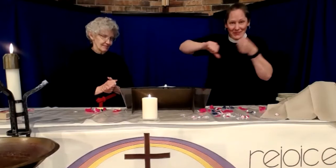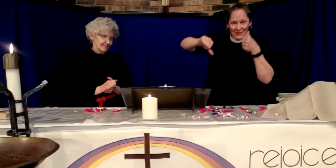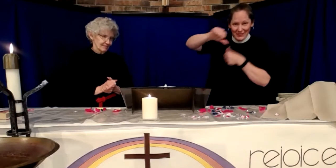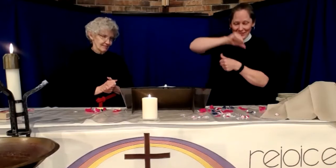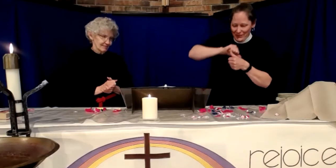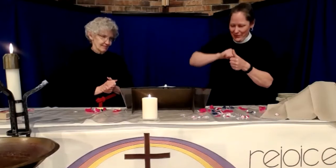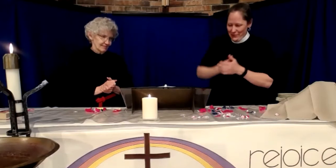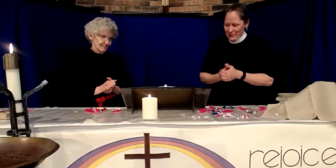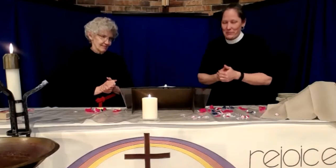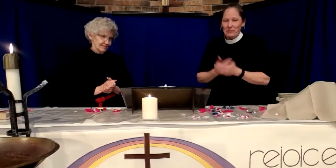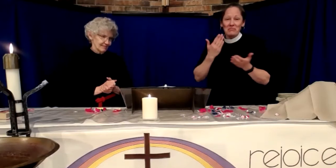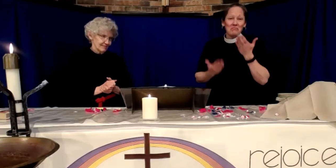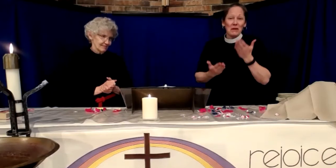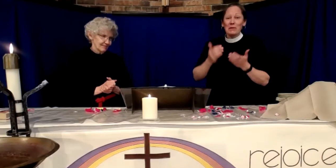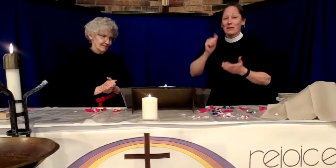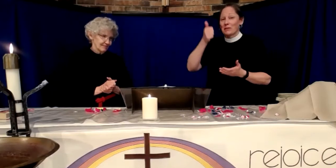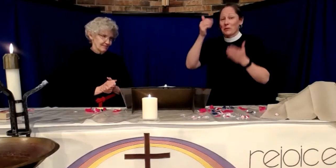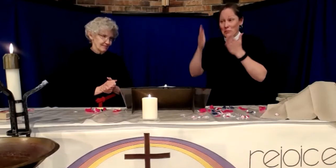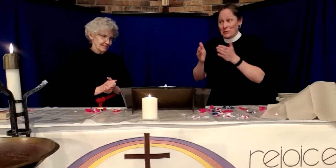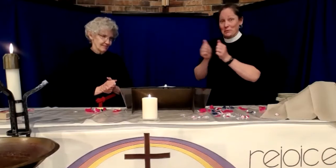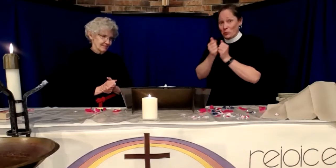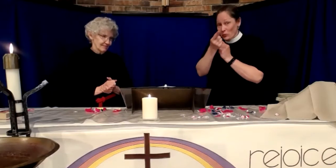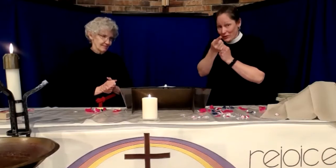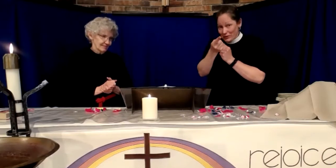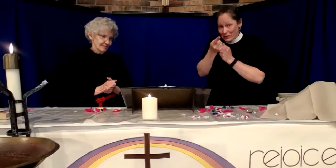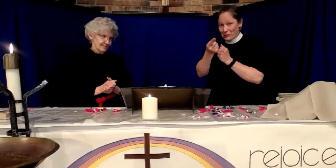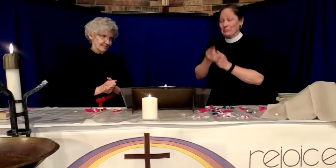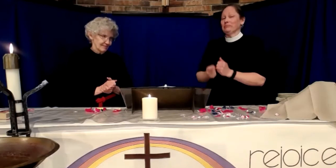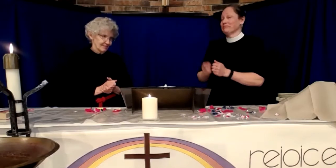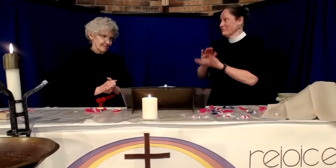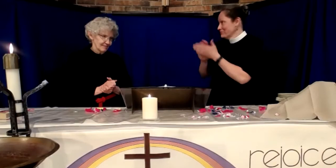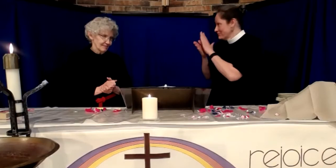Please share a sign of God's peace with one another.